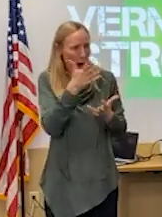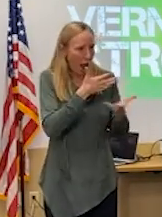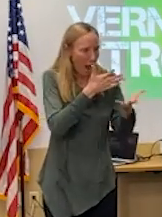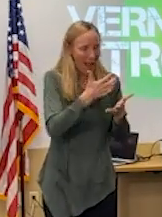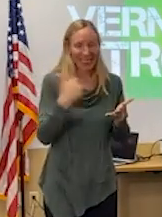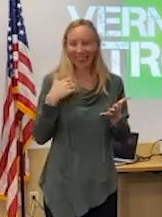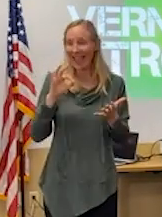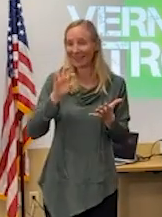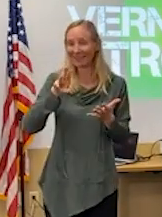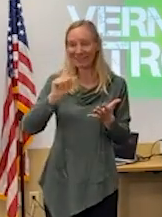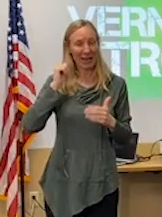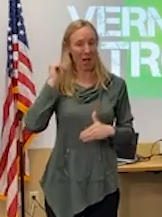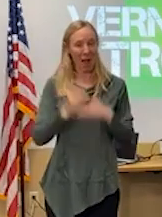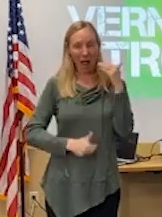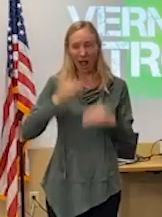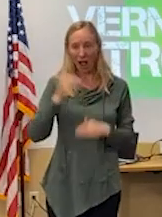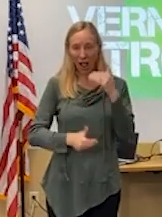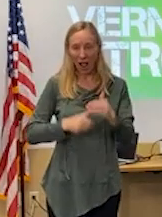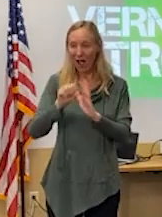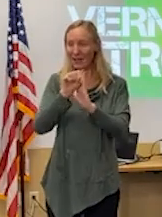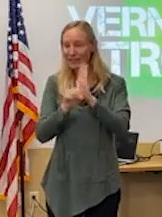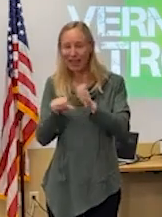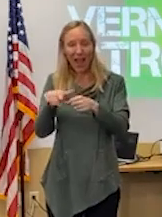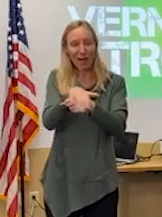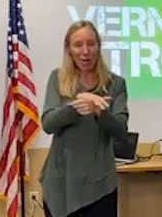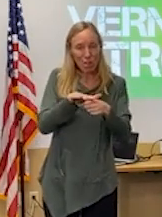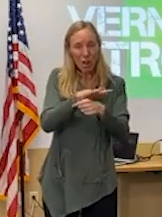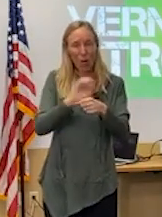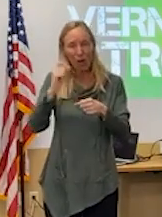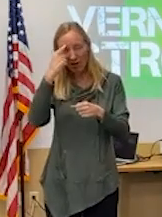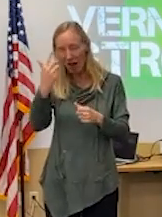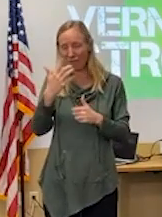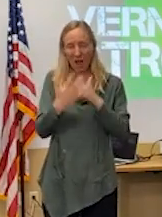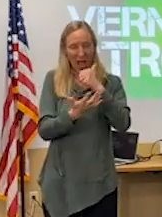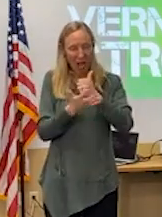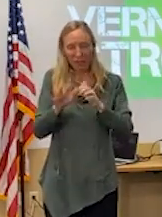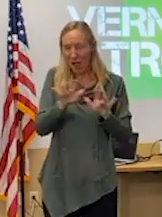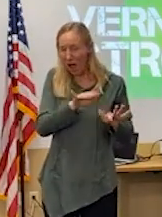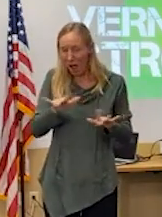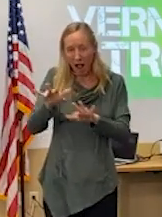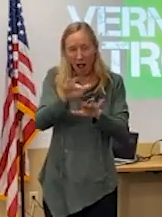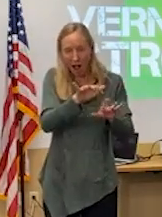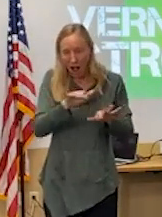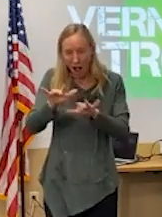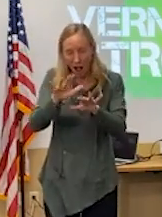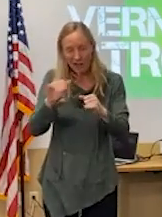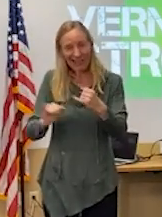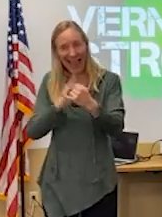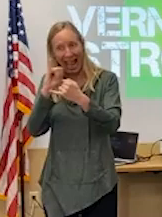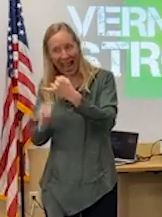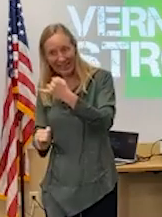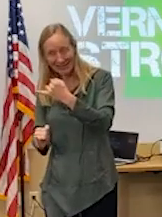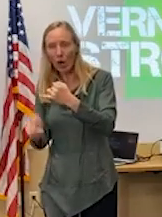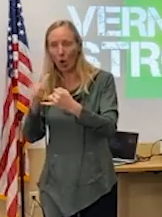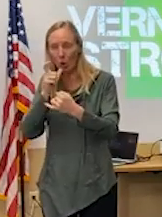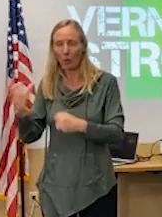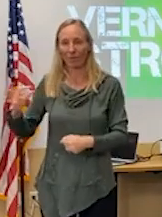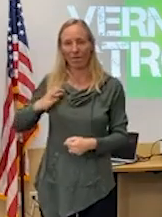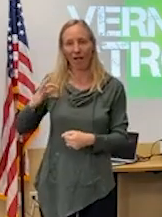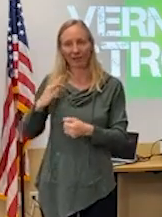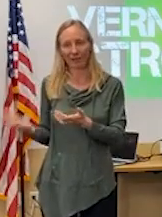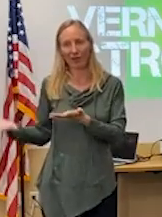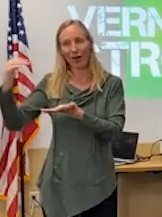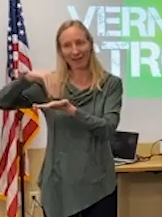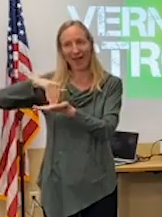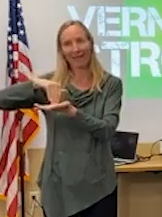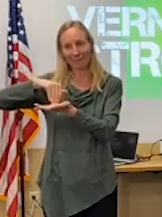at the end of the day, when the state and locals and FEMA, have provided all we can, there's usually